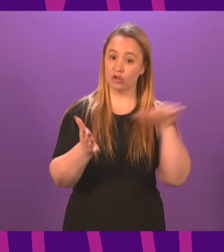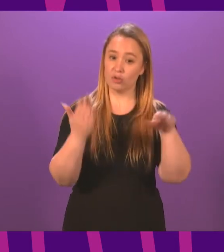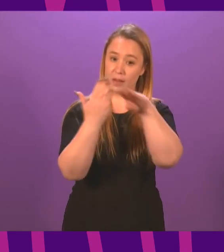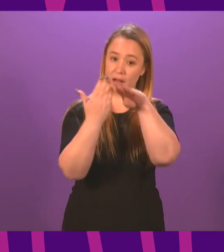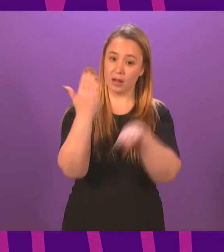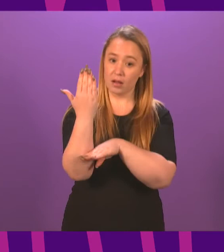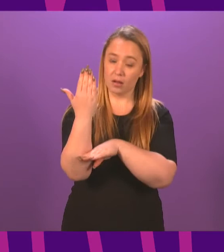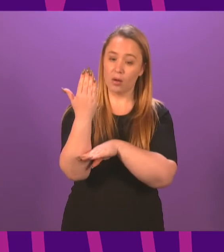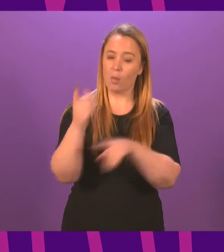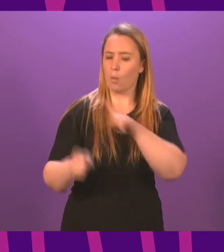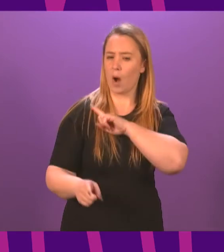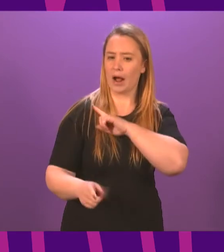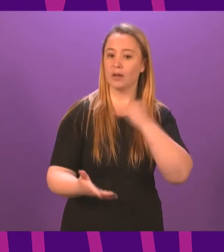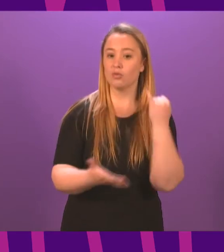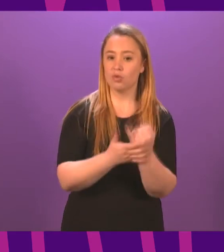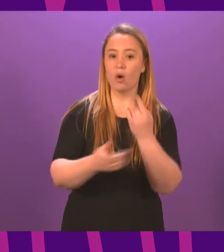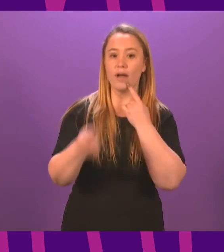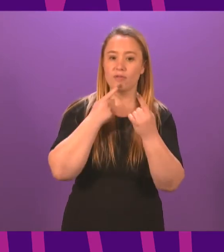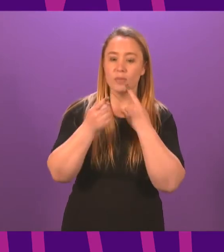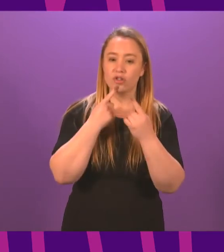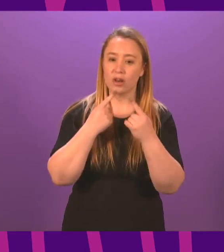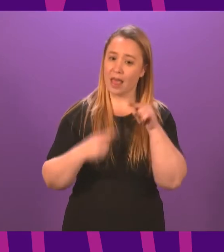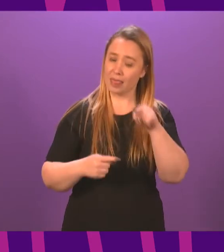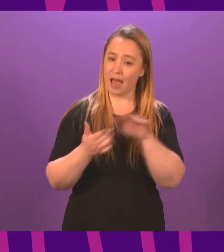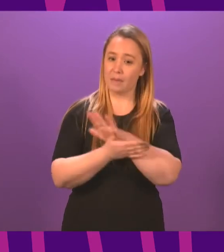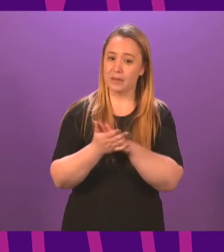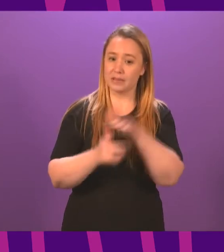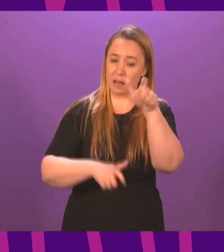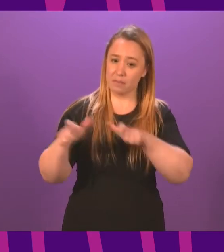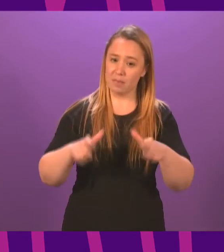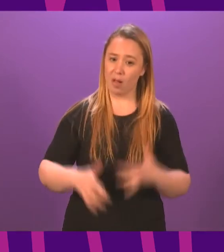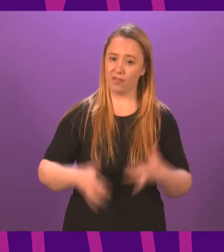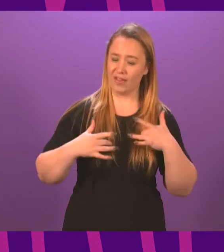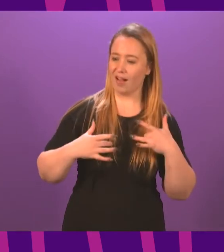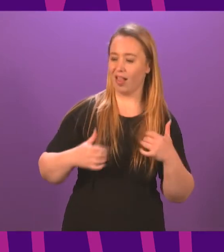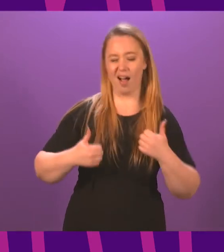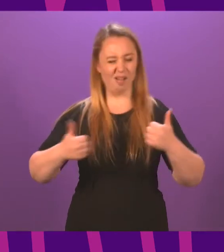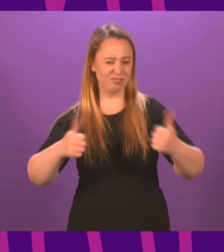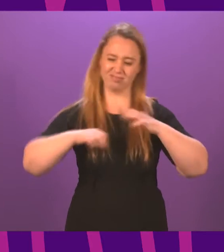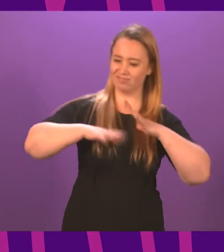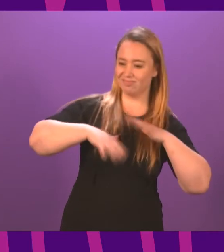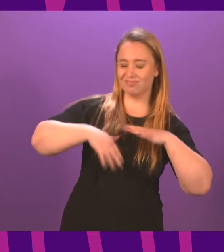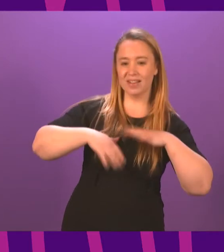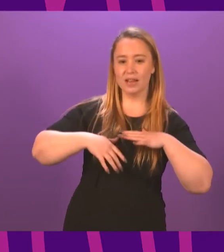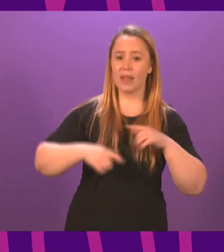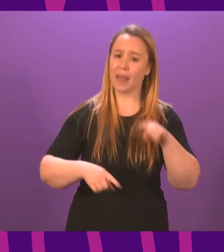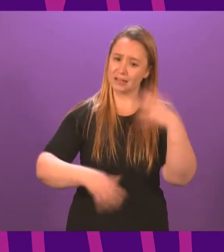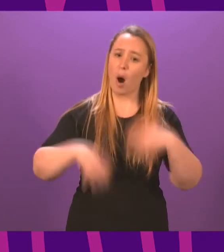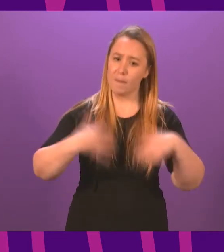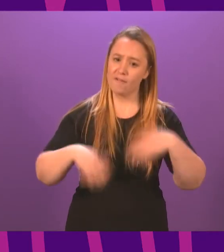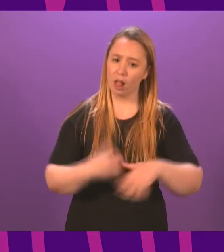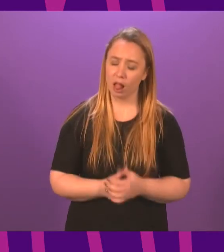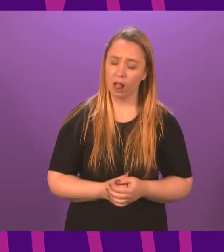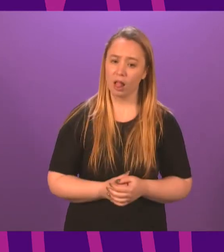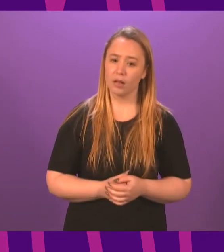on misinformation or speculation could create a false sense of security amongst the public. It could cause harm. It would